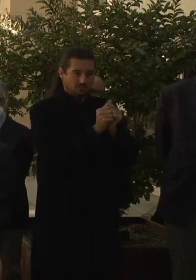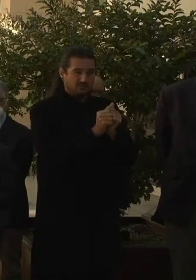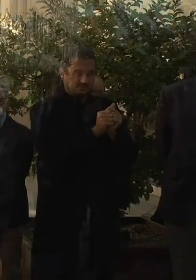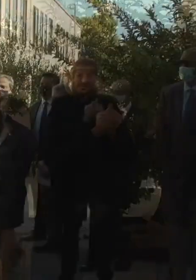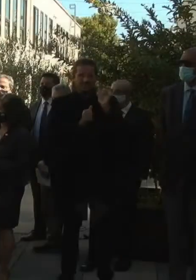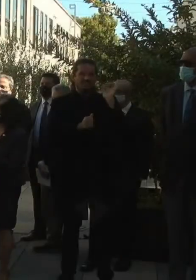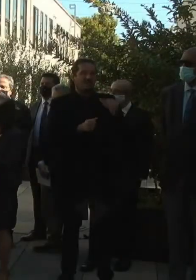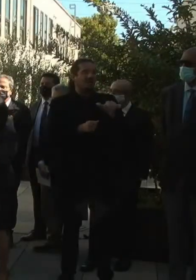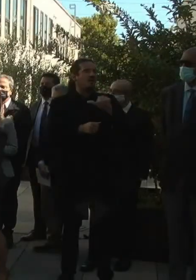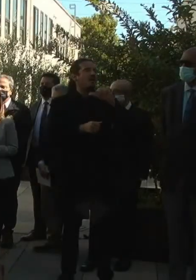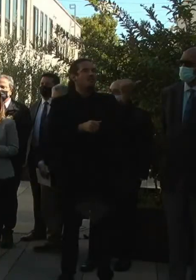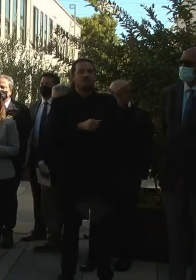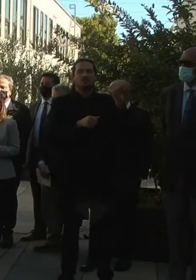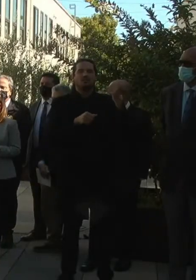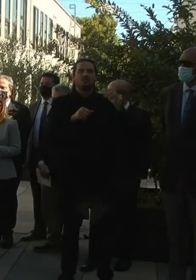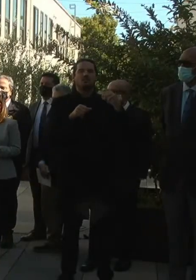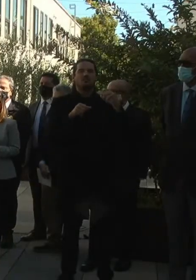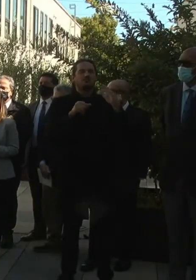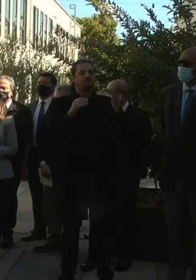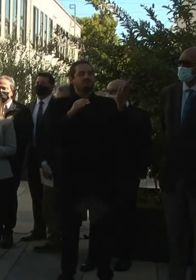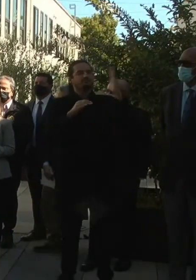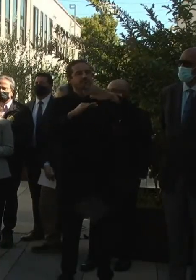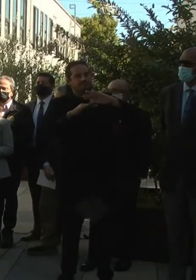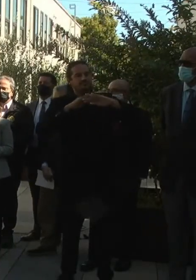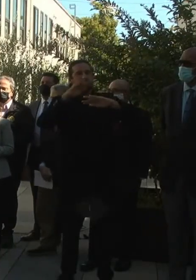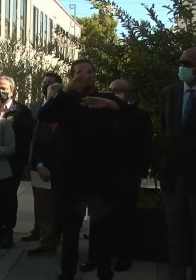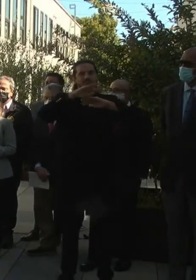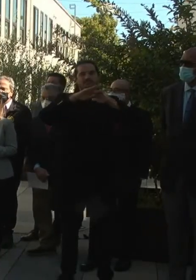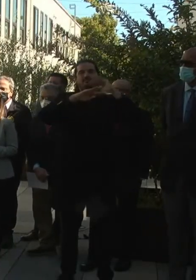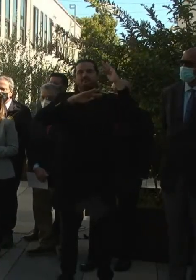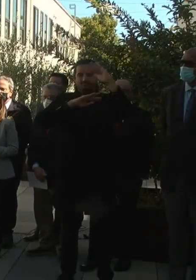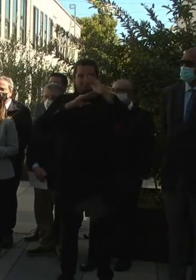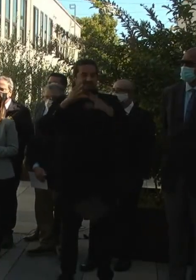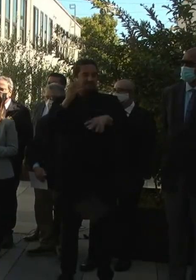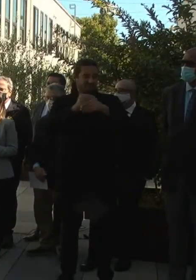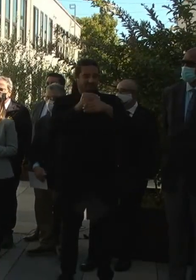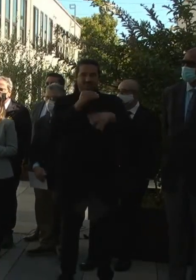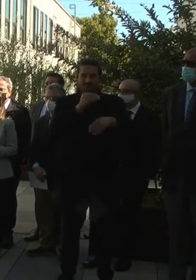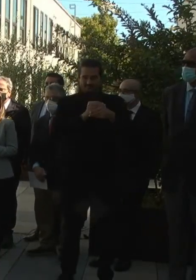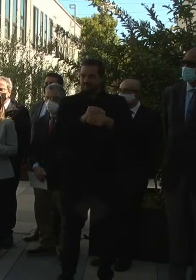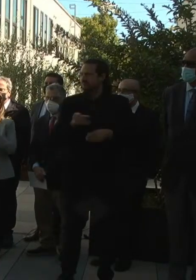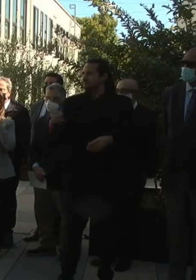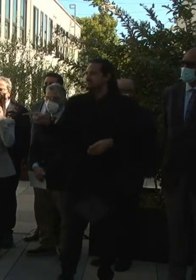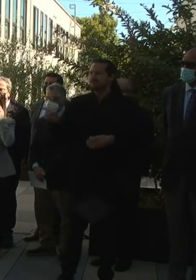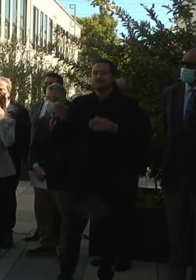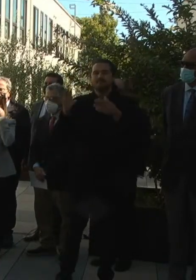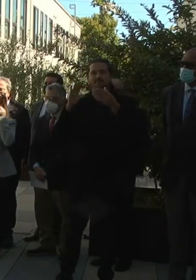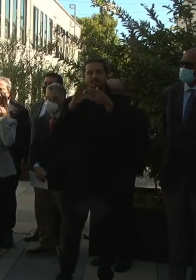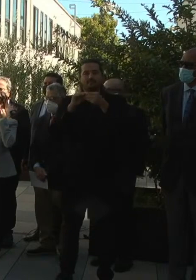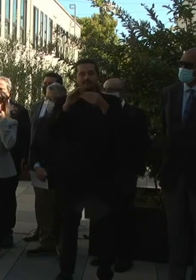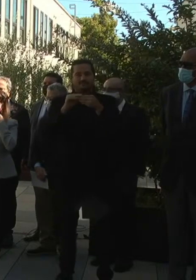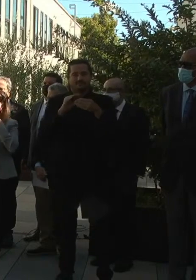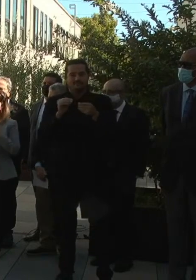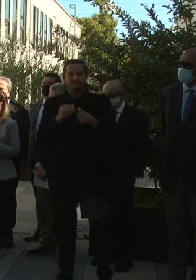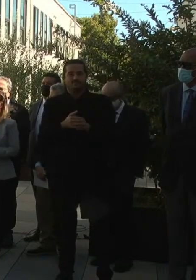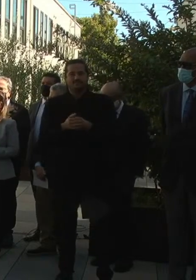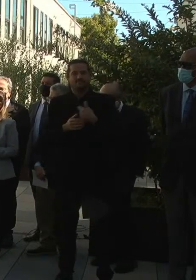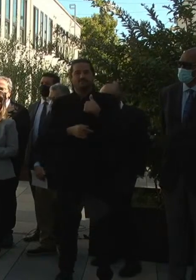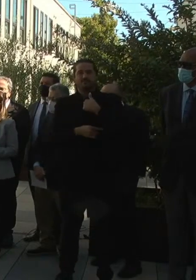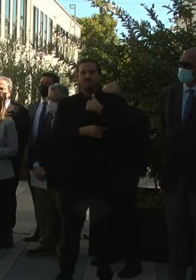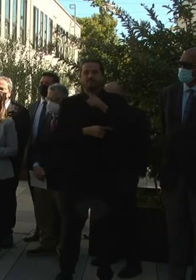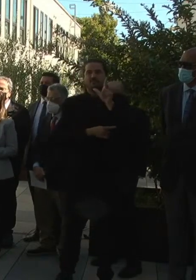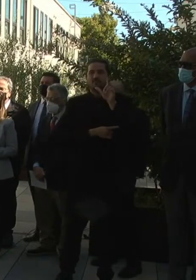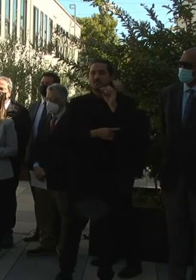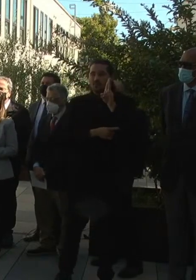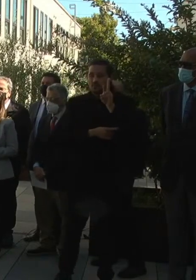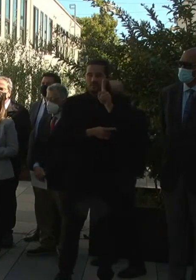Thank you. Yes, thank you. I'm Lourdes Castro Ramirez, Secretary of California's Business, Consumer